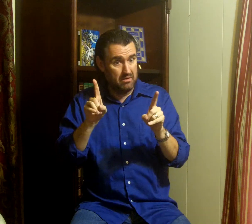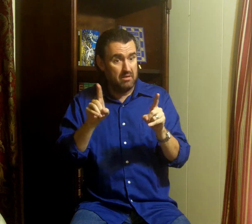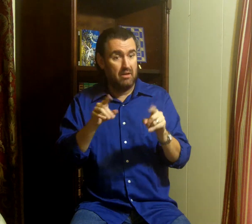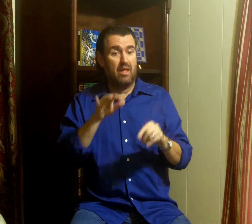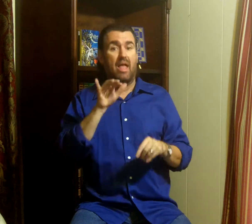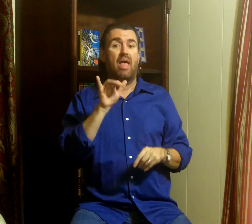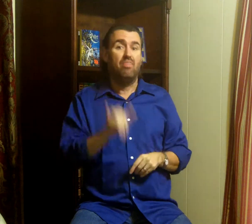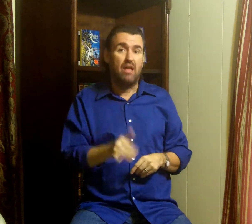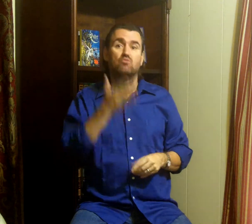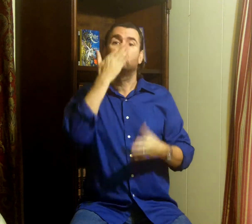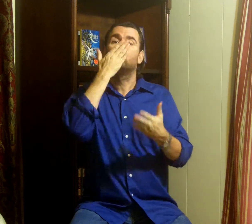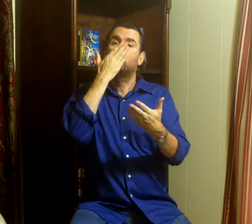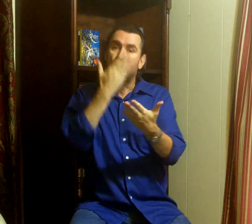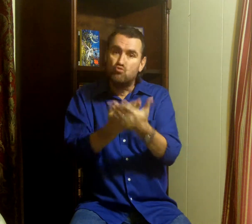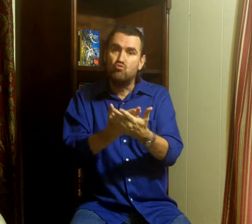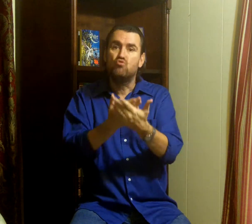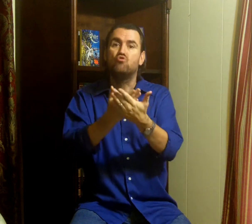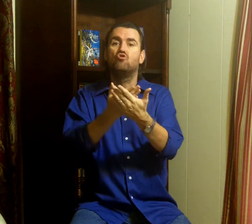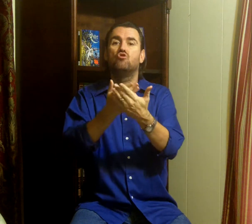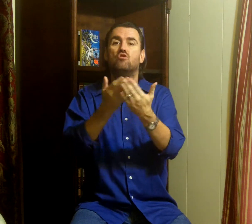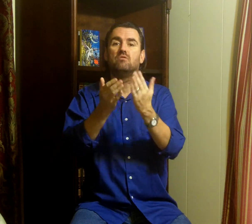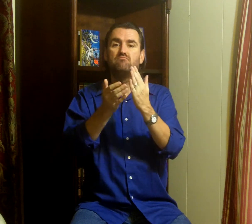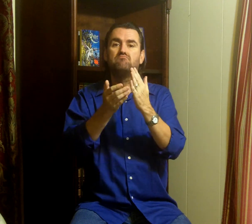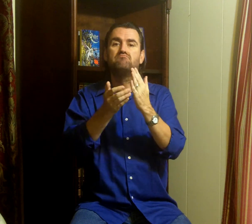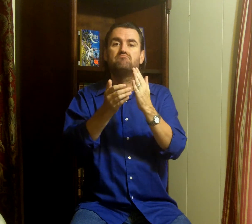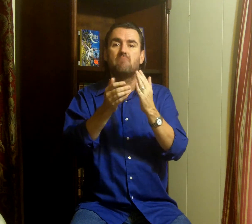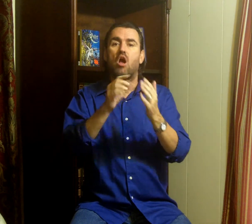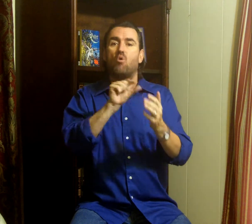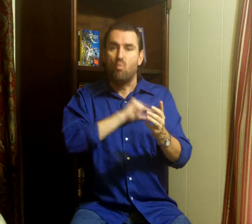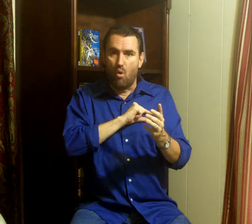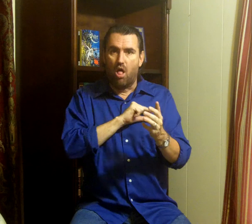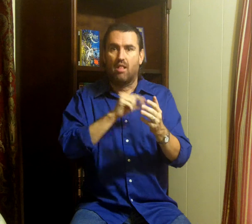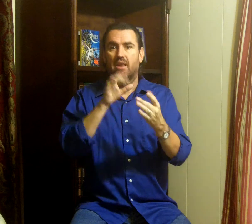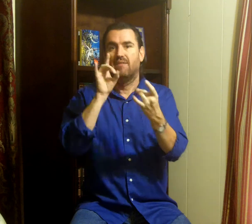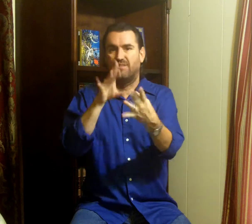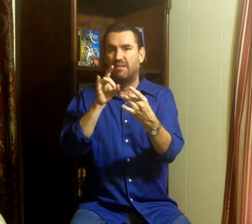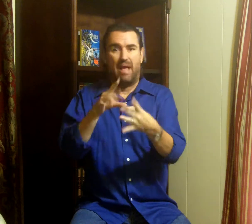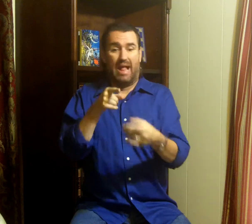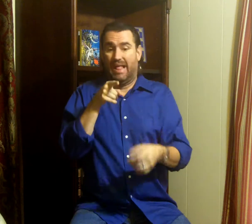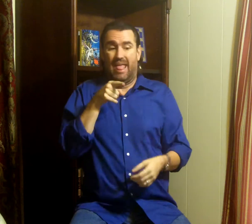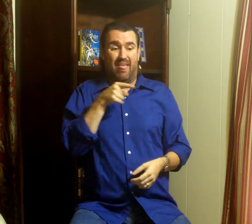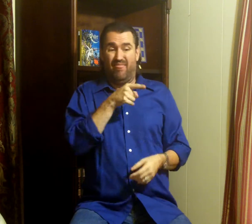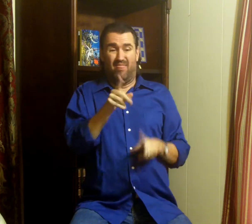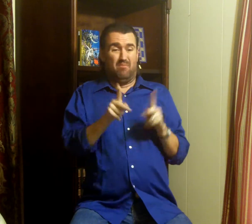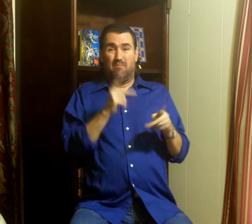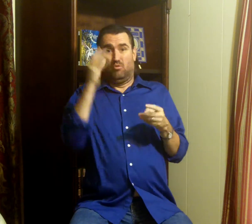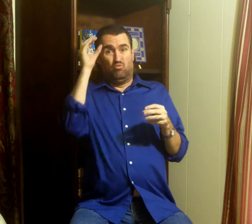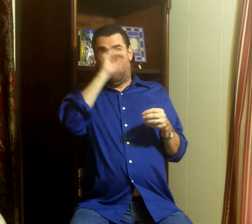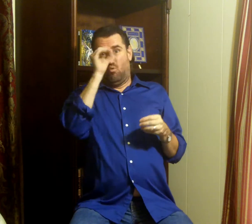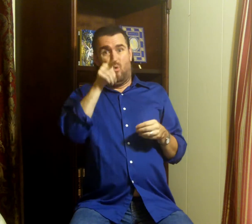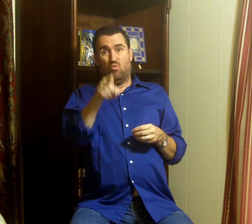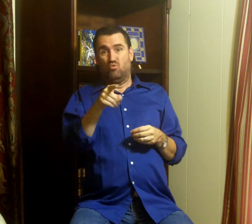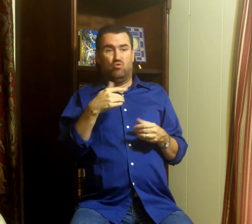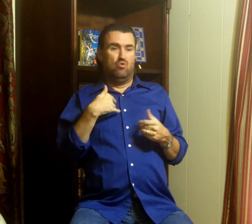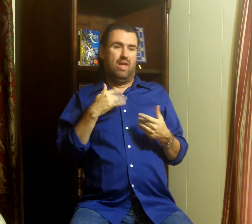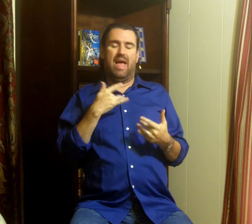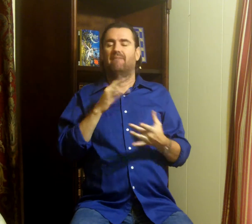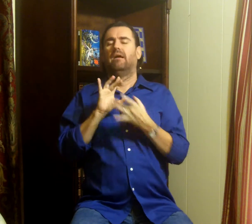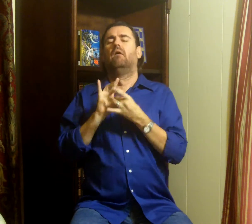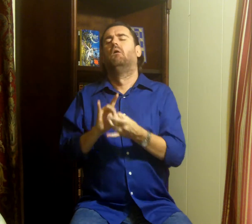feedback, because these people don't know who you are, so they can only go off of what they see, and there's no emotional ties on do they like you or